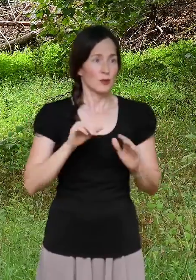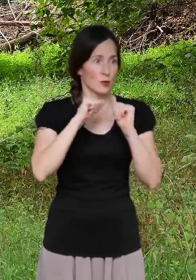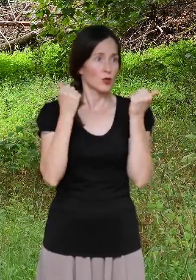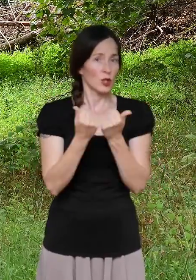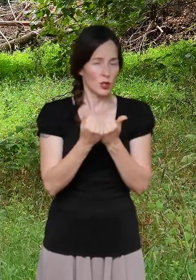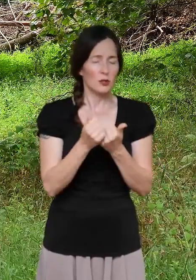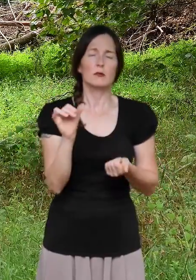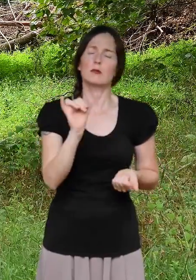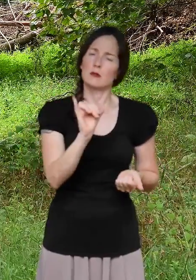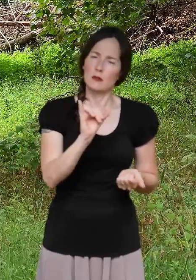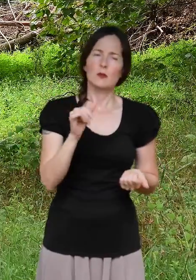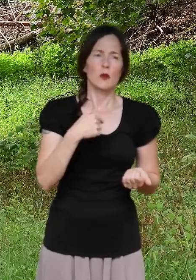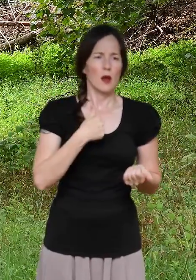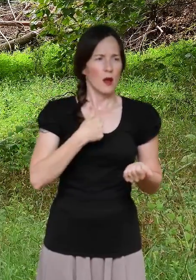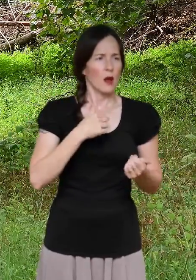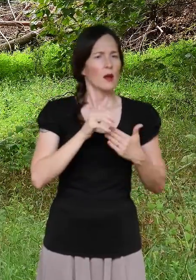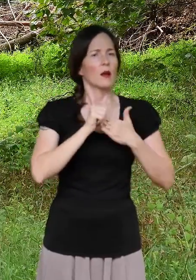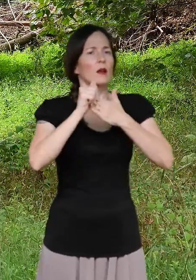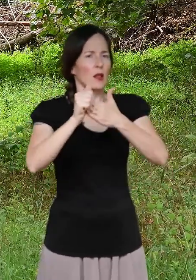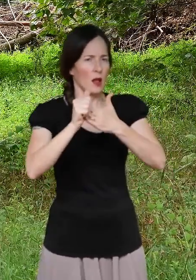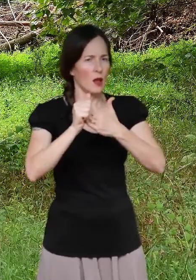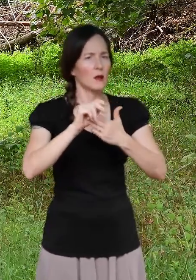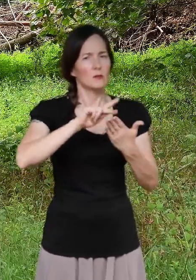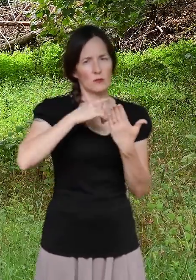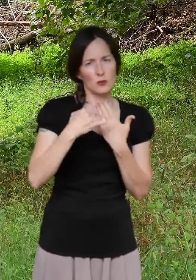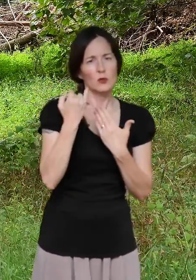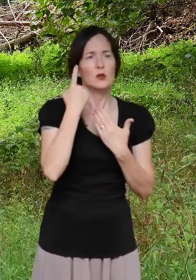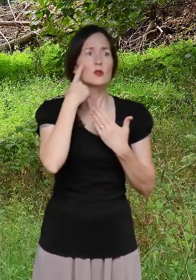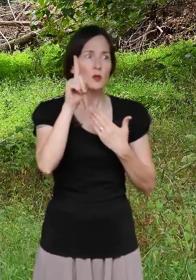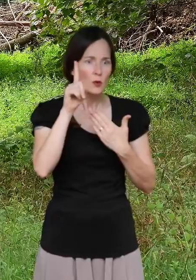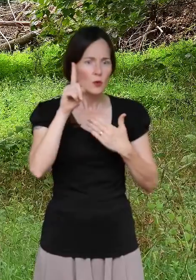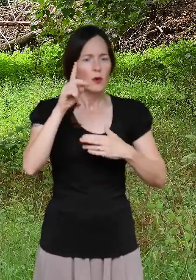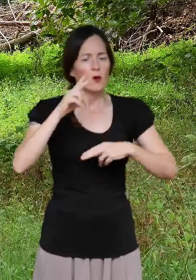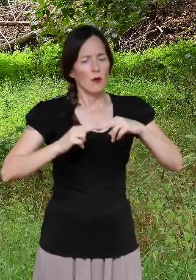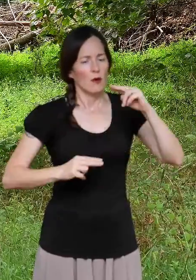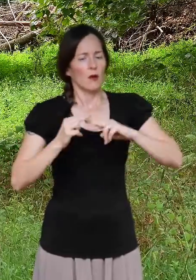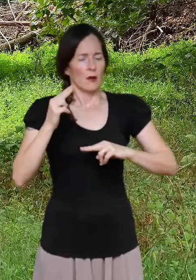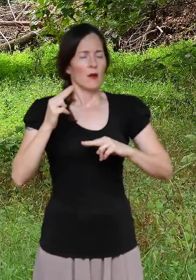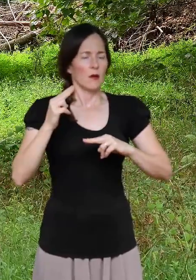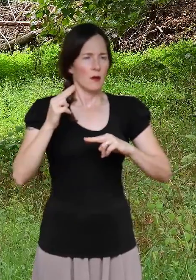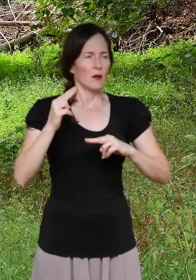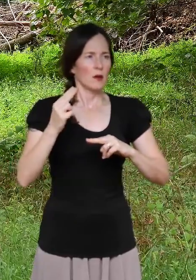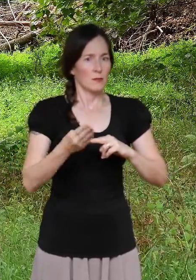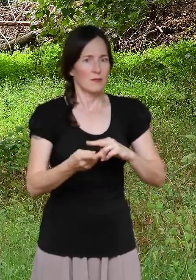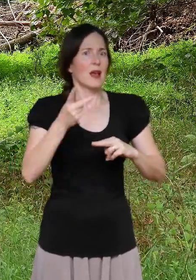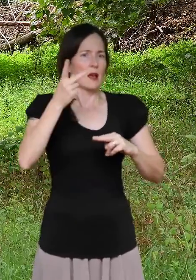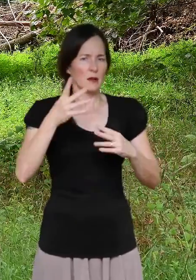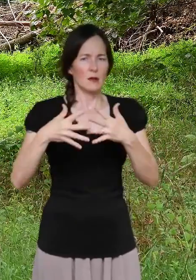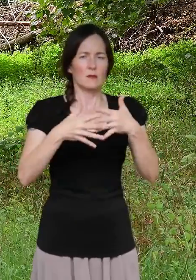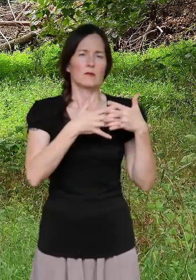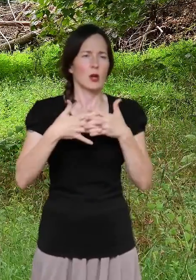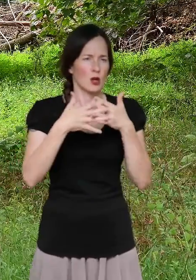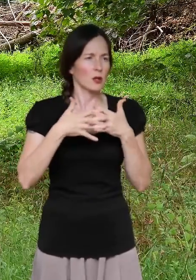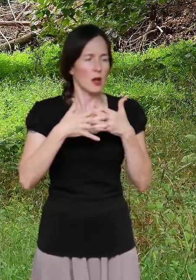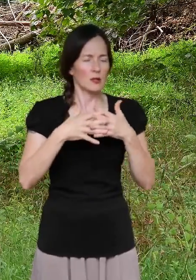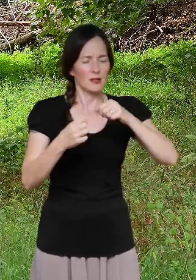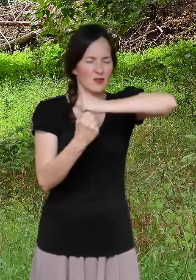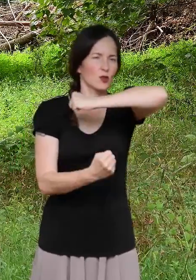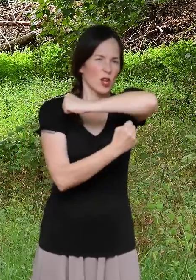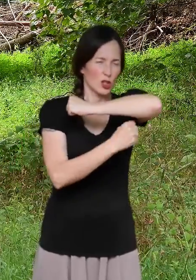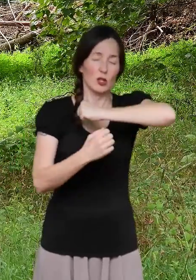on rebuilding America's crumbling infrastructure. One of the core pillars of that initiative was finding ways to strengthen the